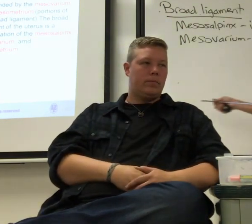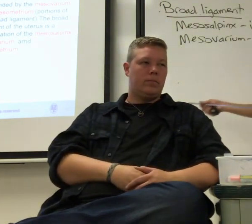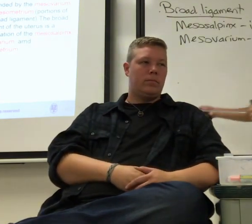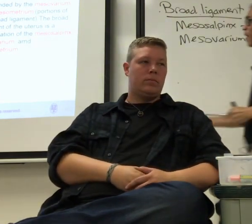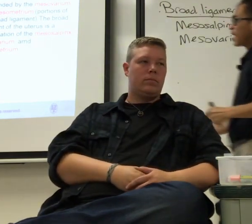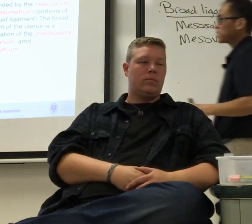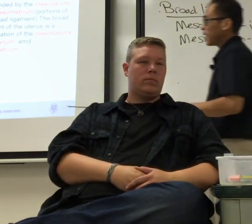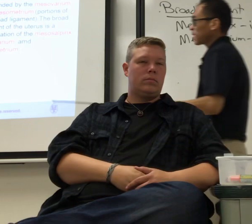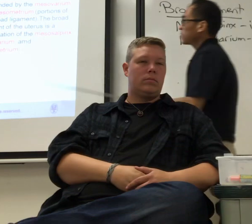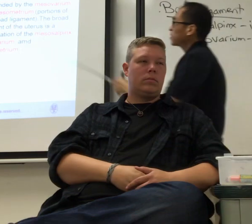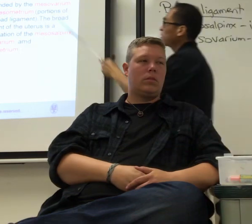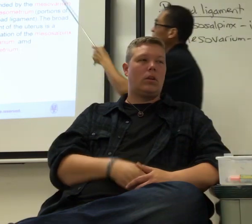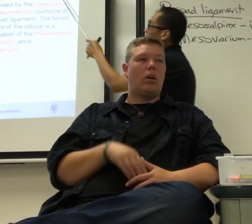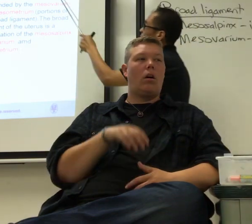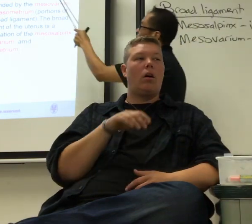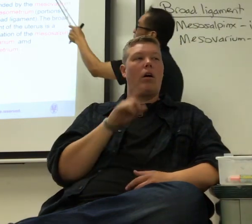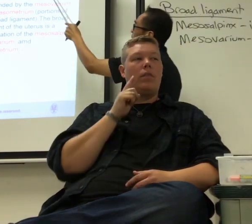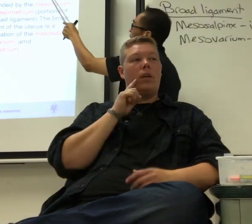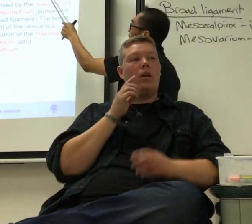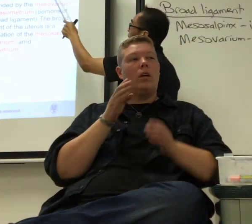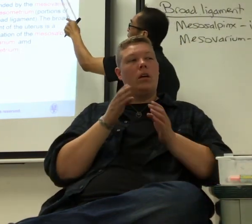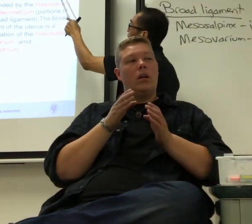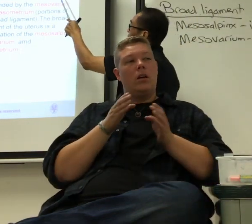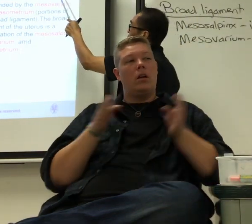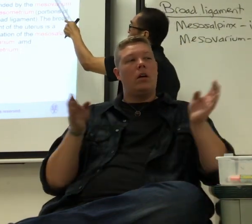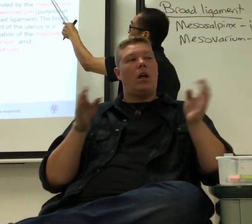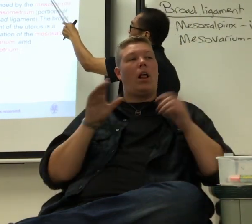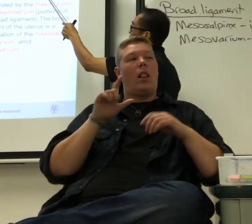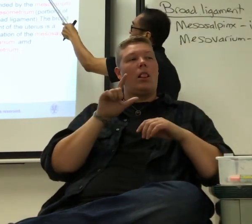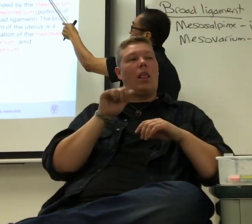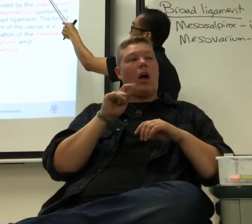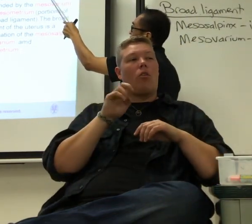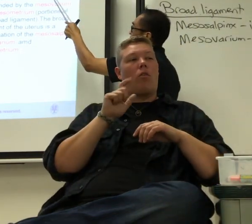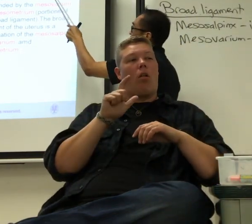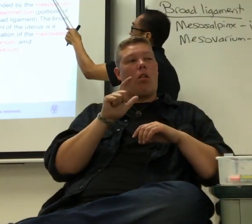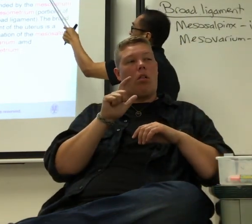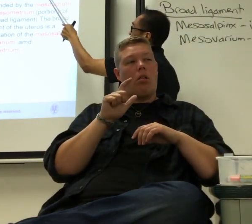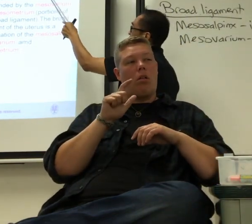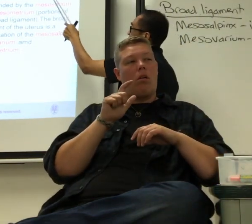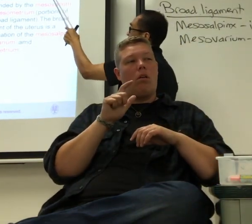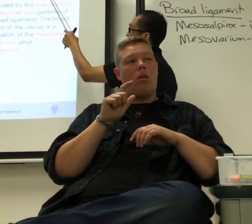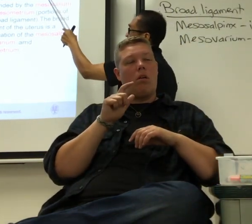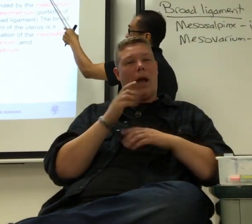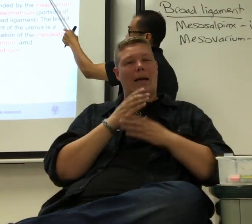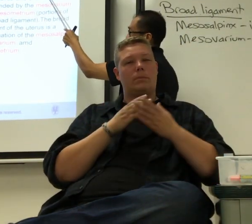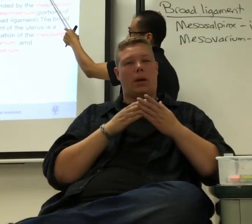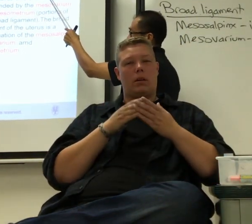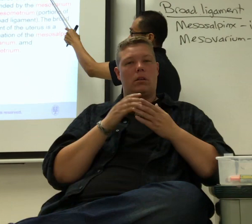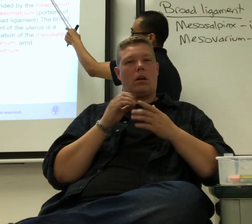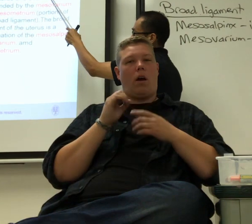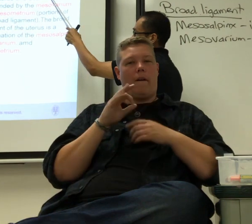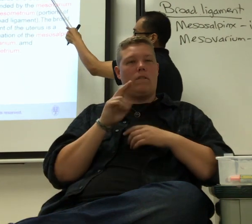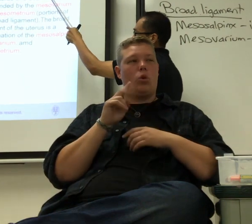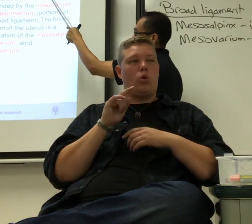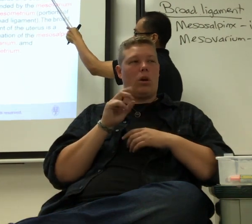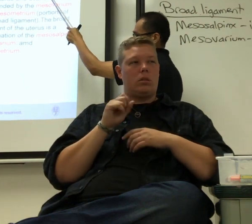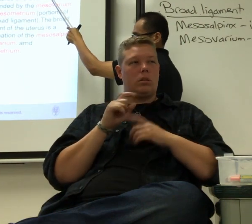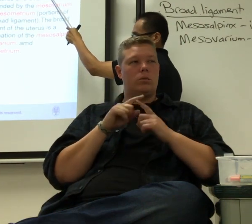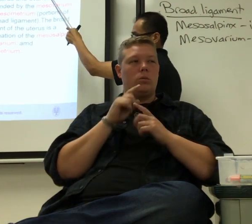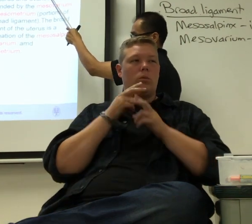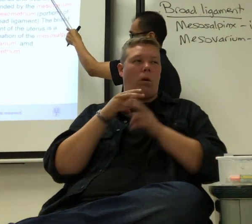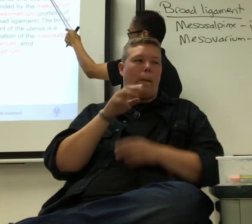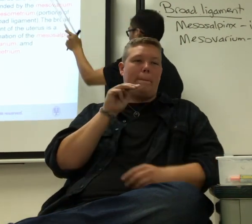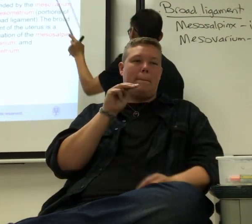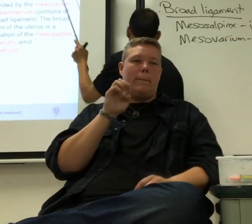And then on the lateral aspect of the uterus, this right here, that's called the